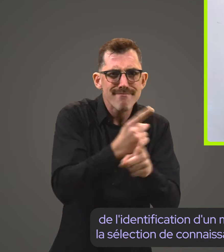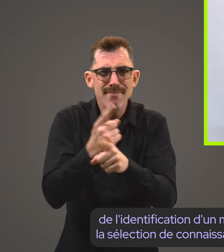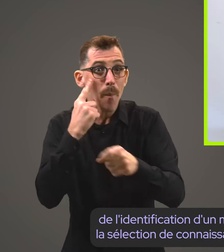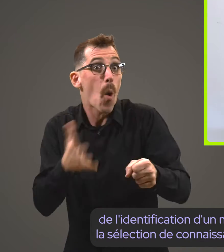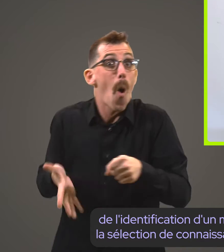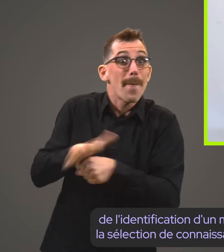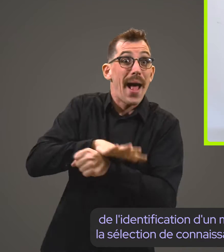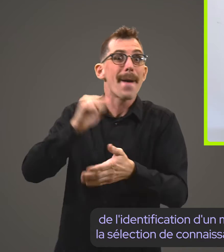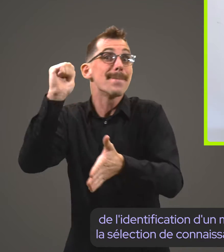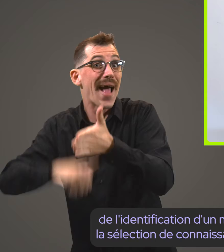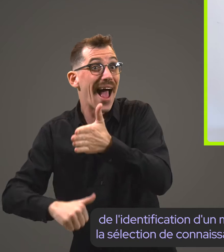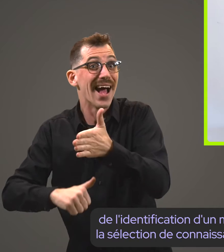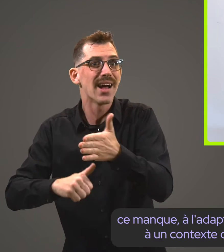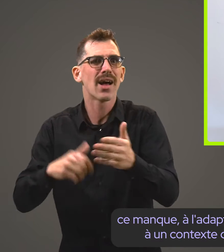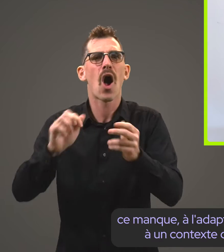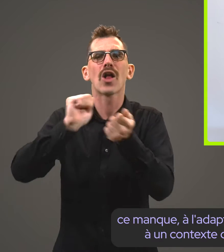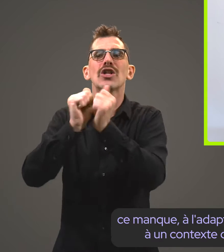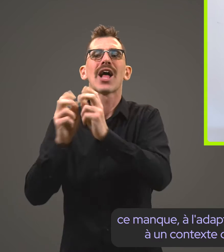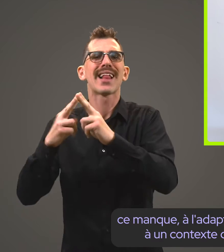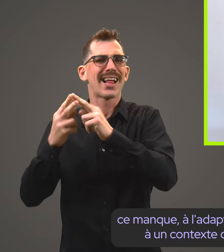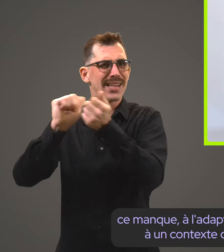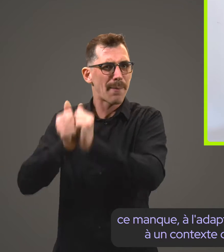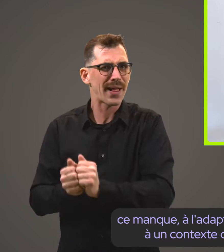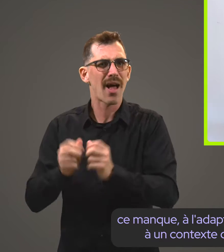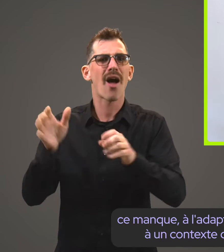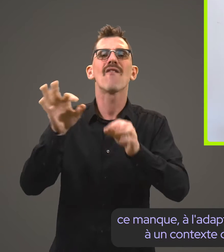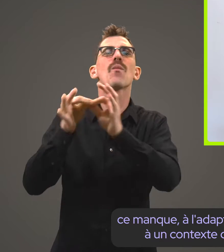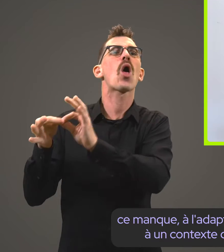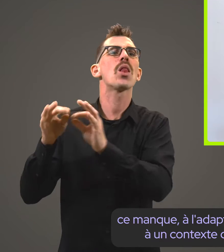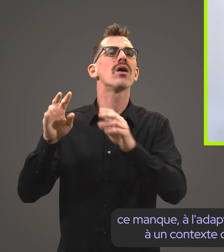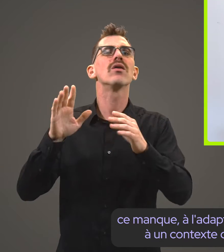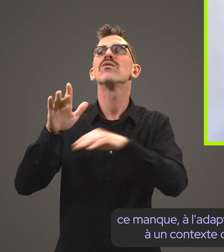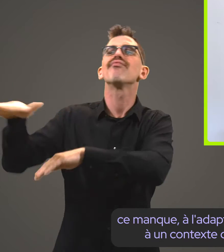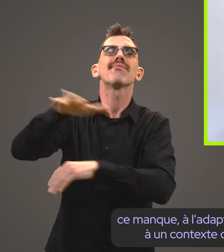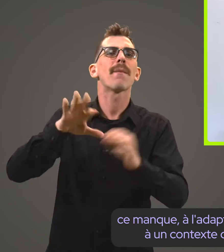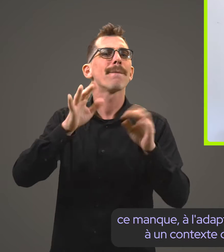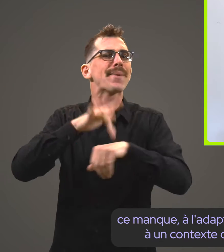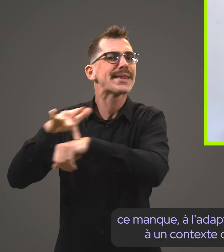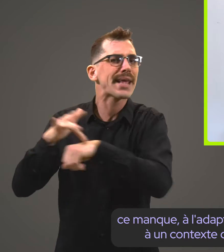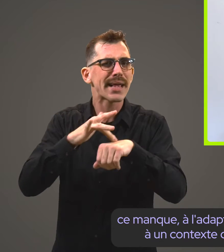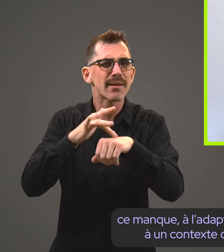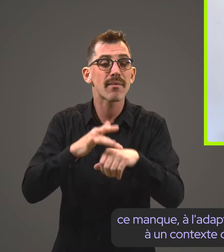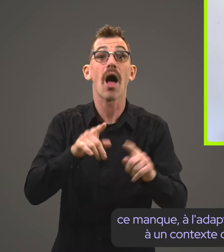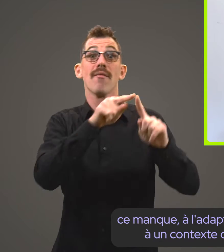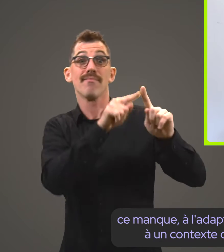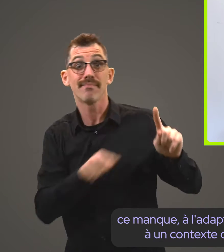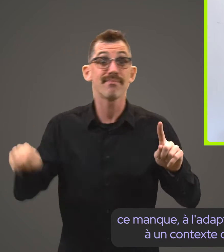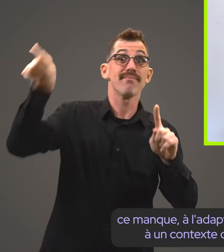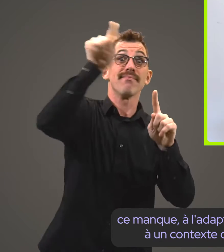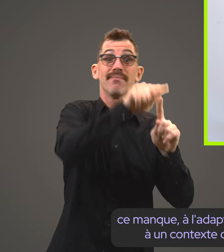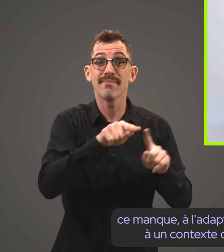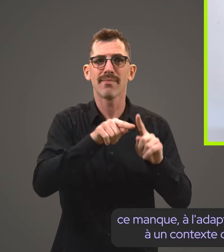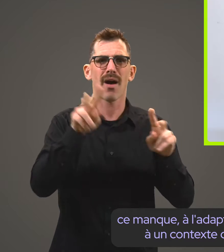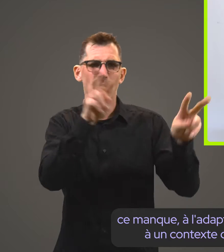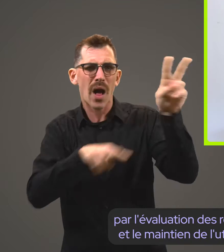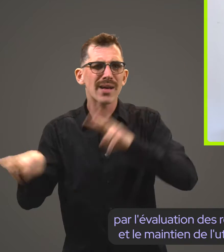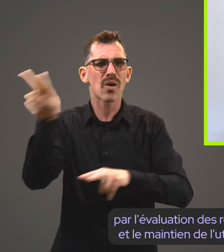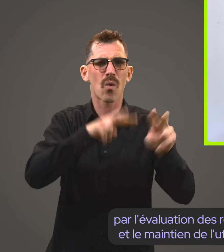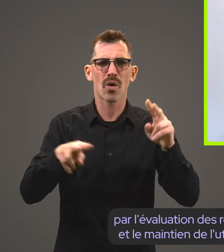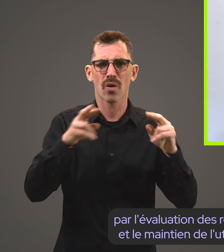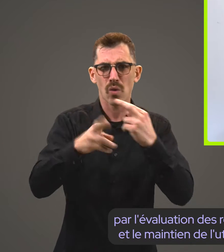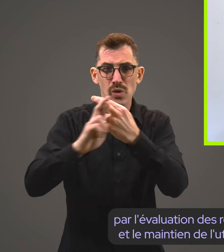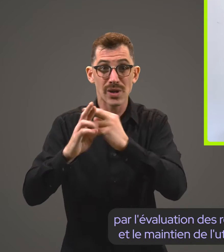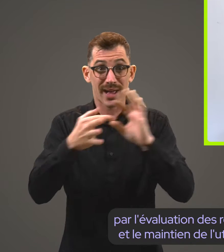and selecting relevant knowledge to fill that gap, to adapting it to your practice context, and all the way through